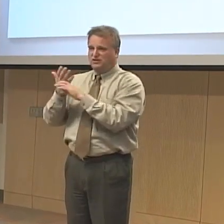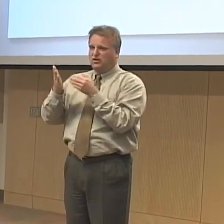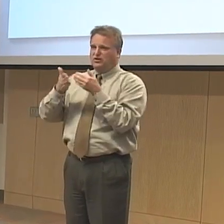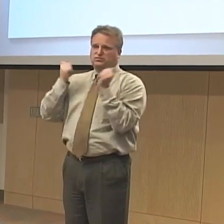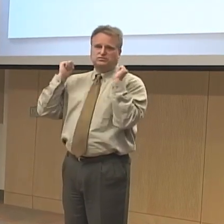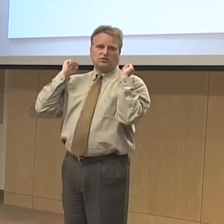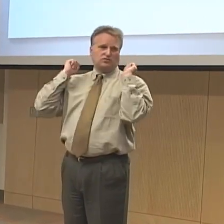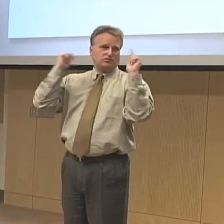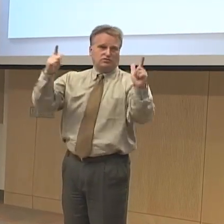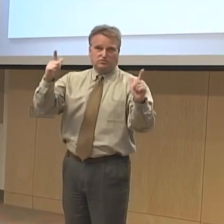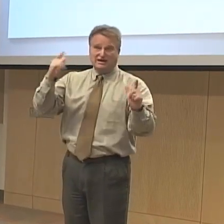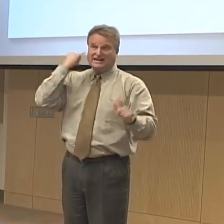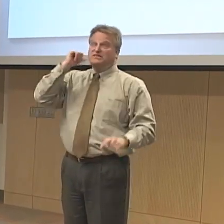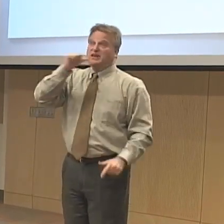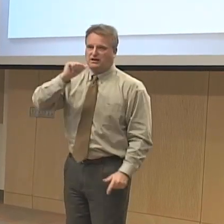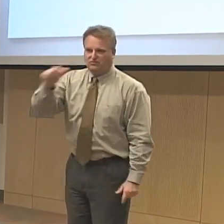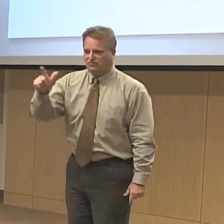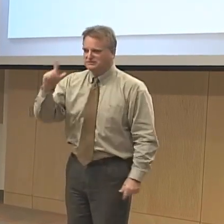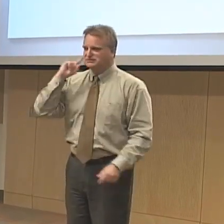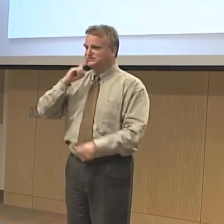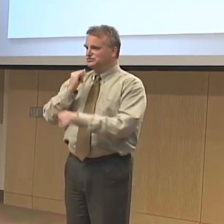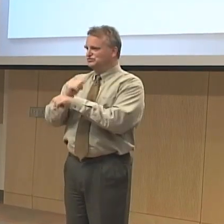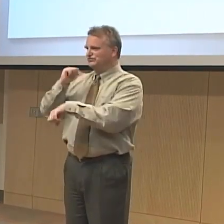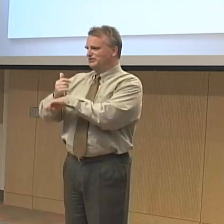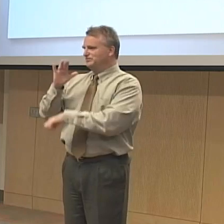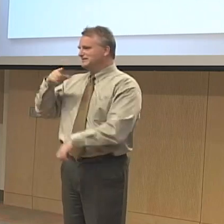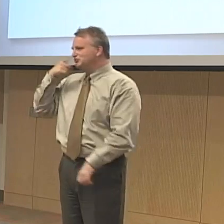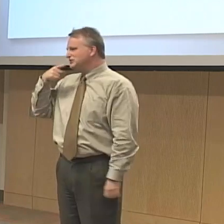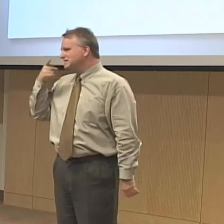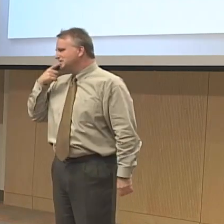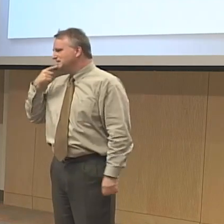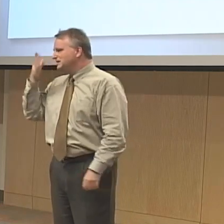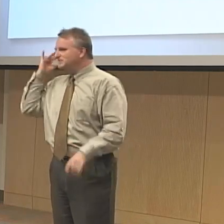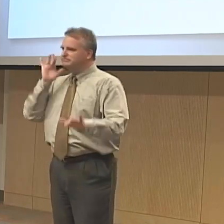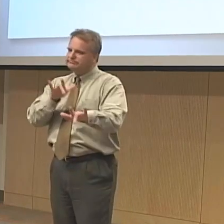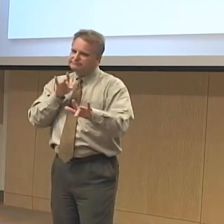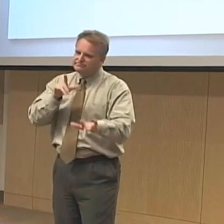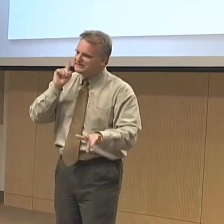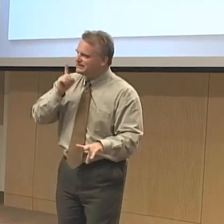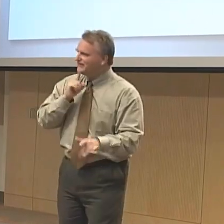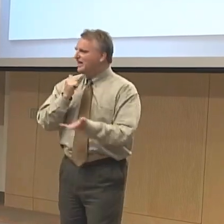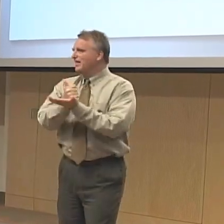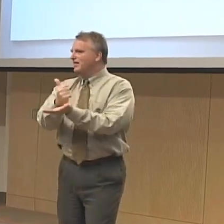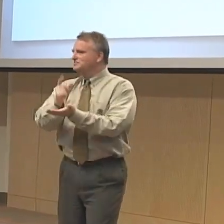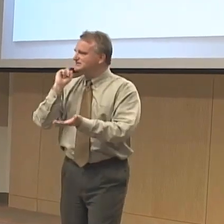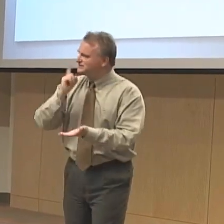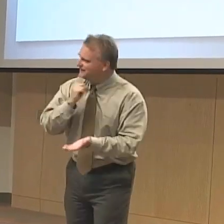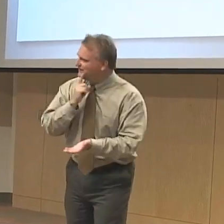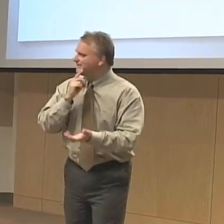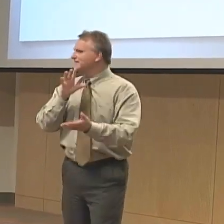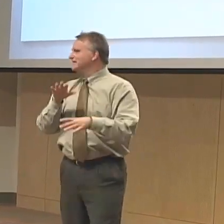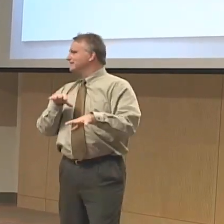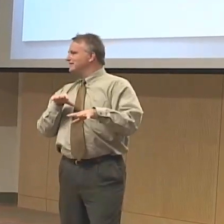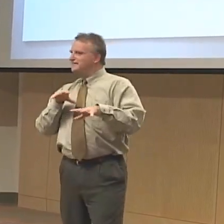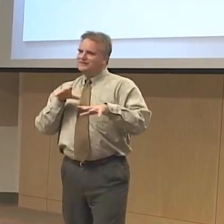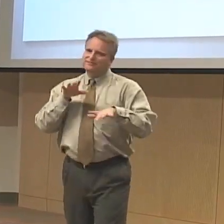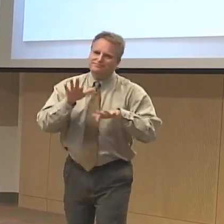And in the world, many of the schools for the deaf were established because of hearing people having pity for deaf